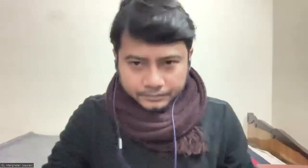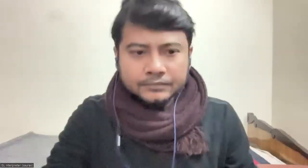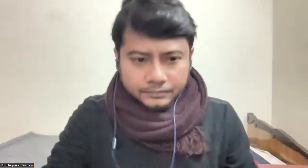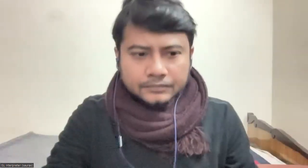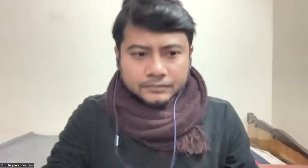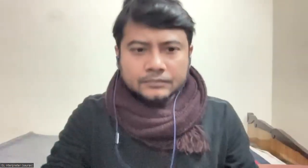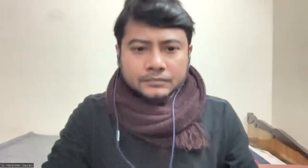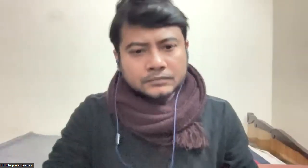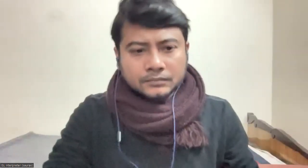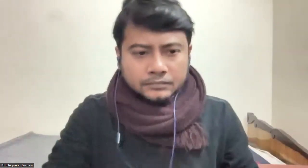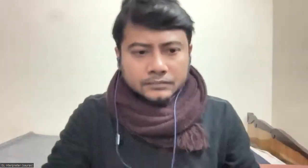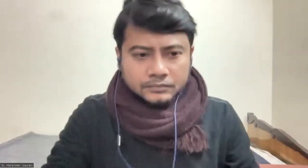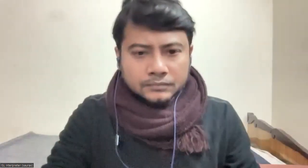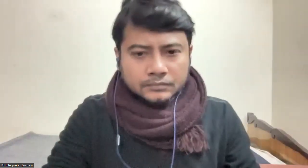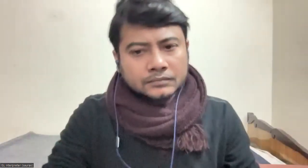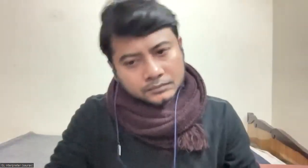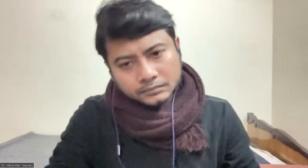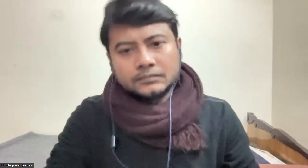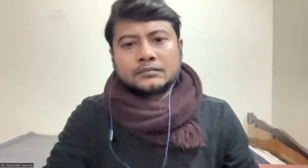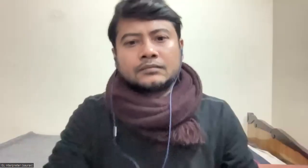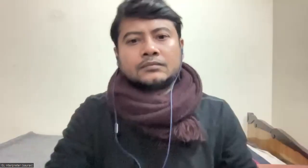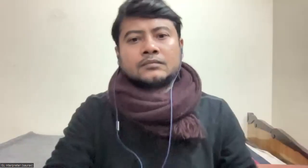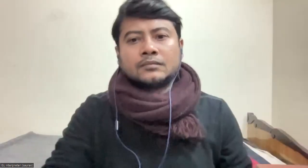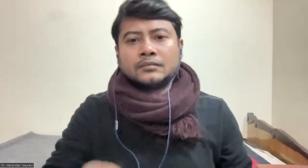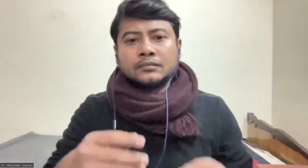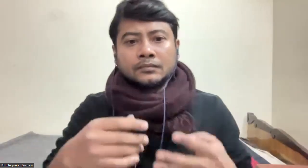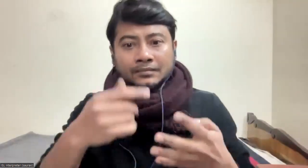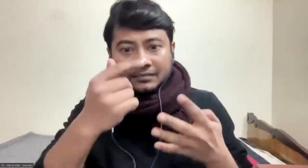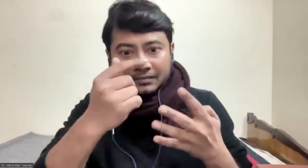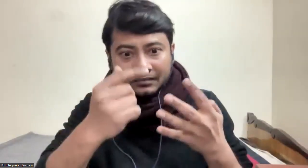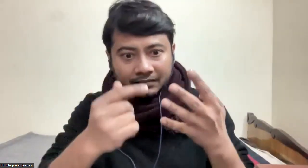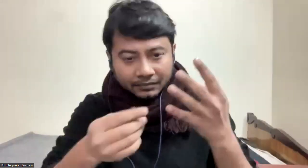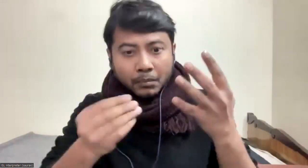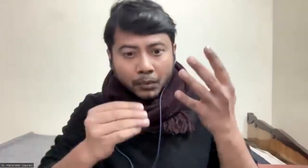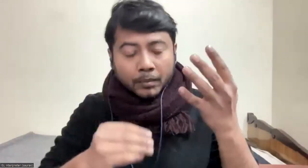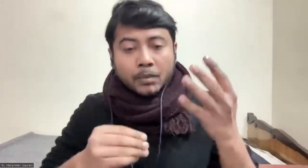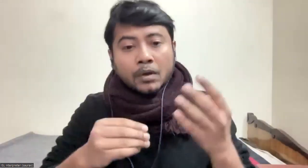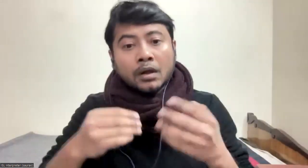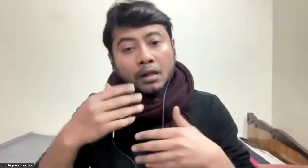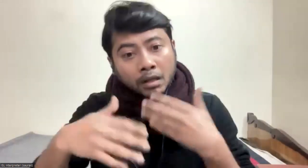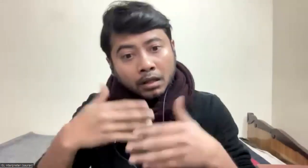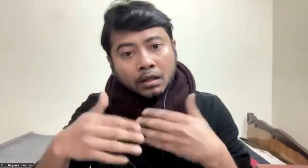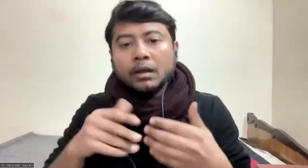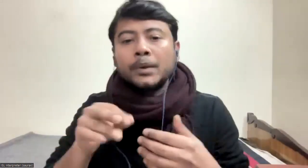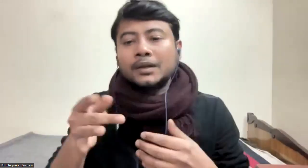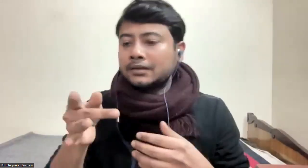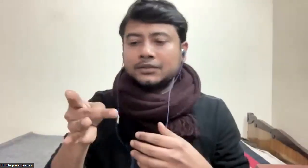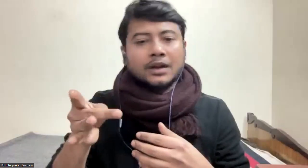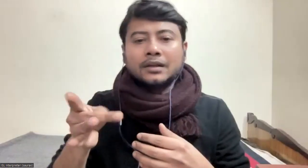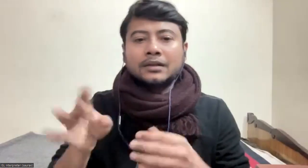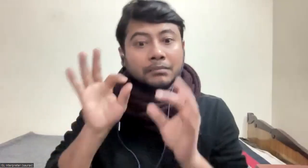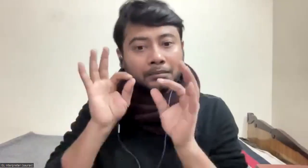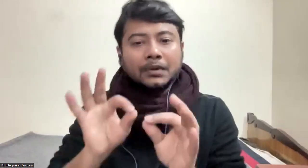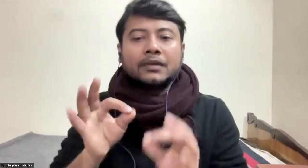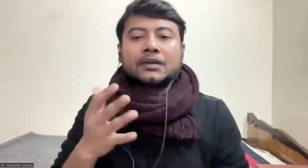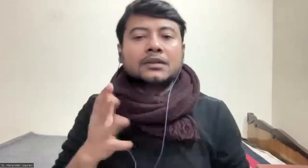the relation? When we are doing these mistakes, then our chanting will become impure. Our chanting will not